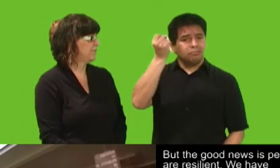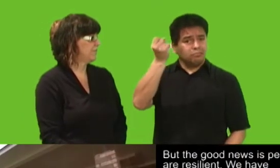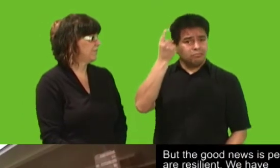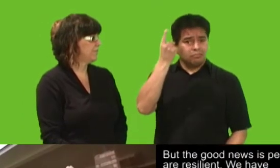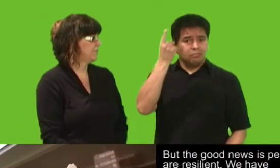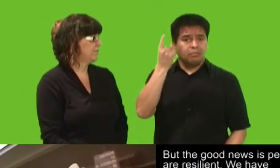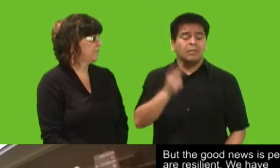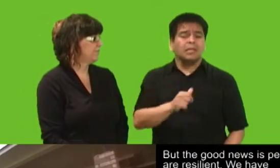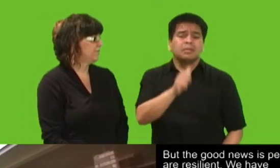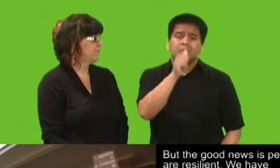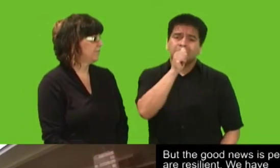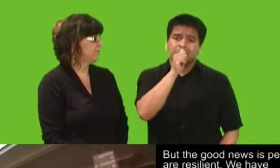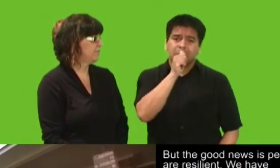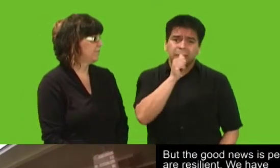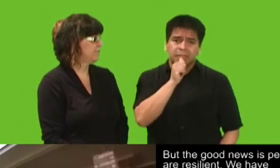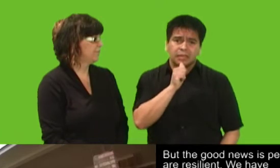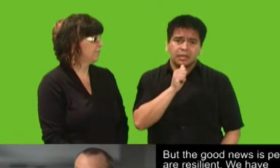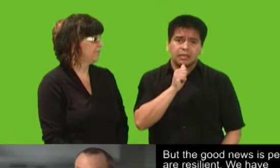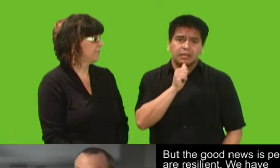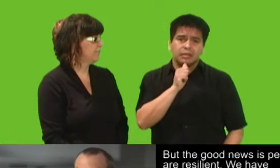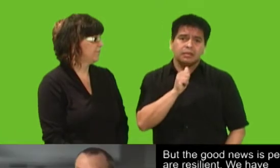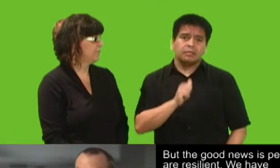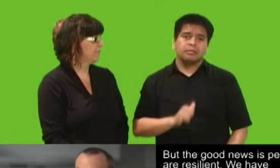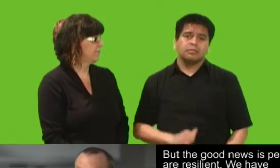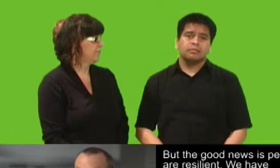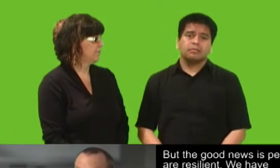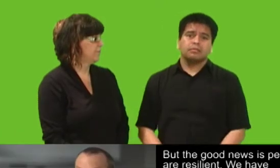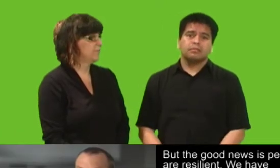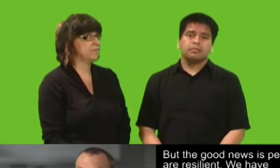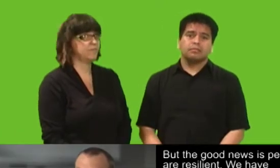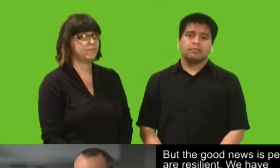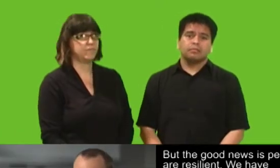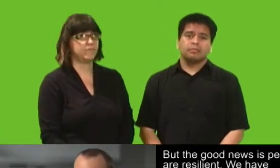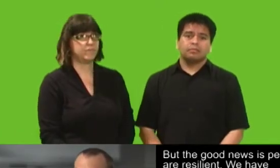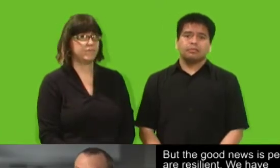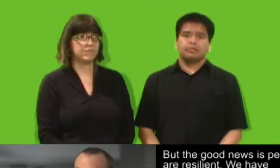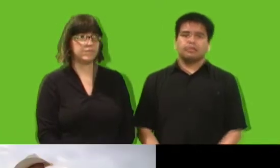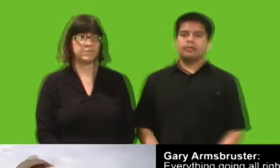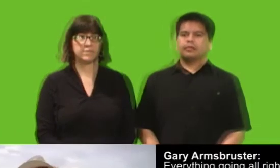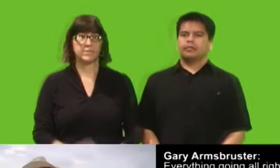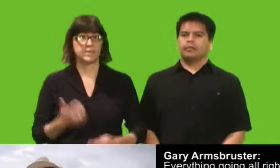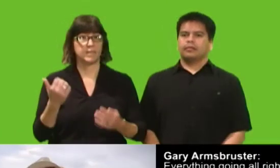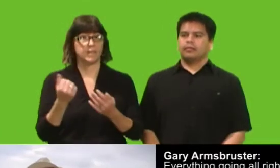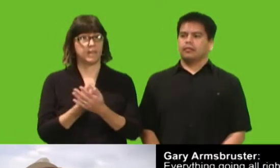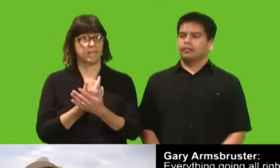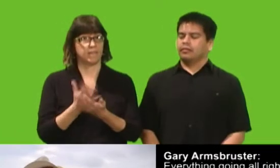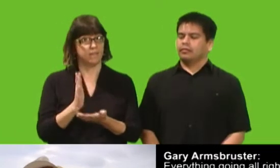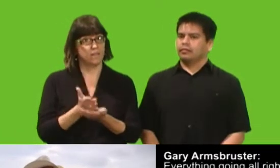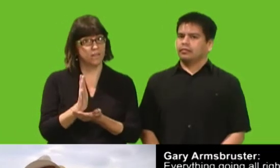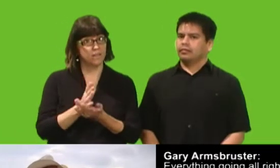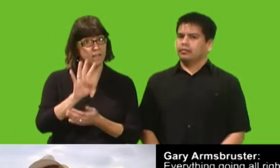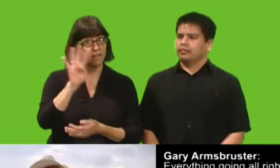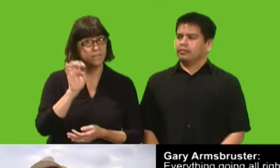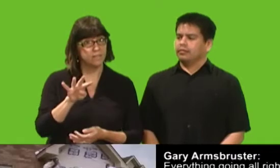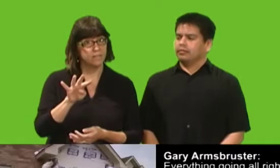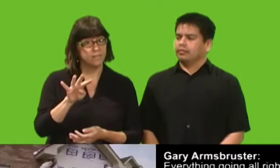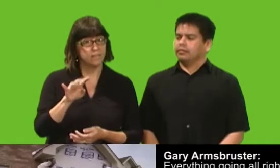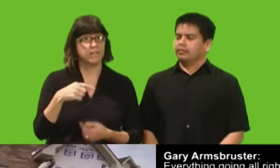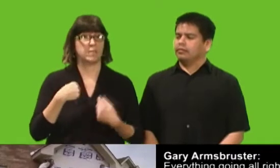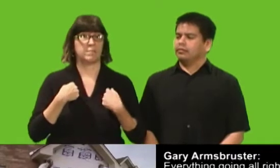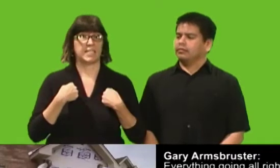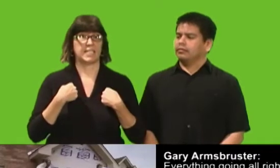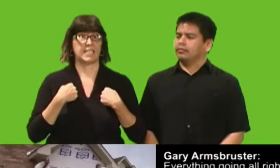is people are resilient. We have natural resiliency built inside us. It ain't going all right. I've come